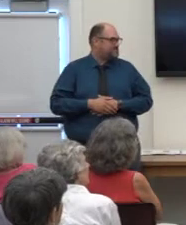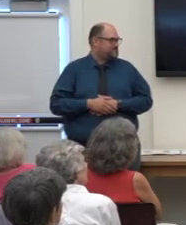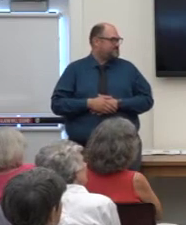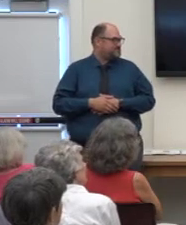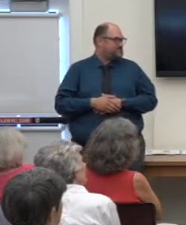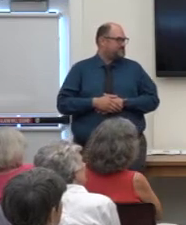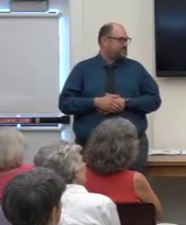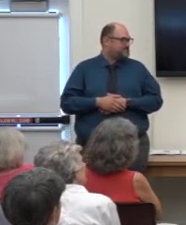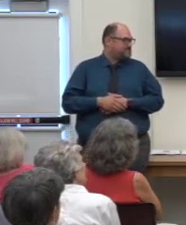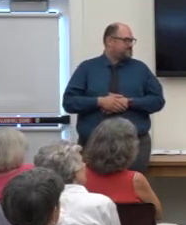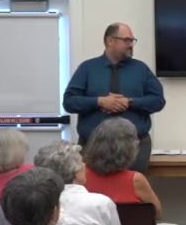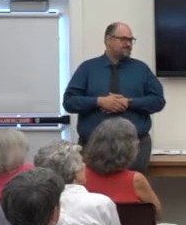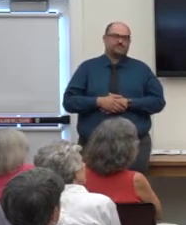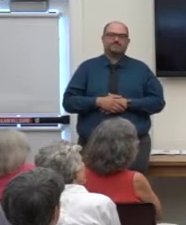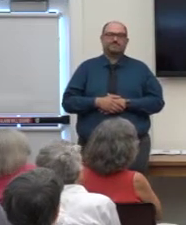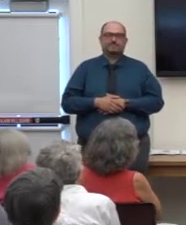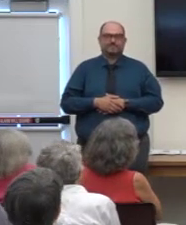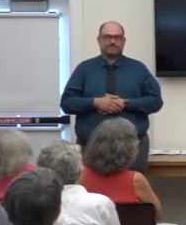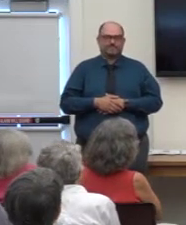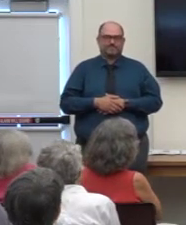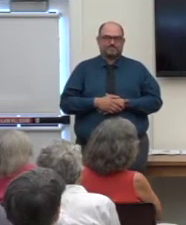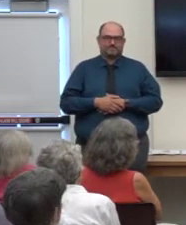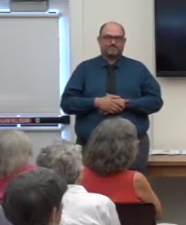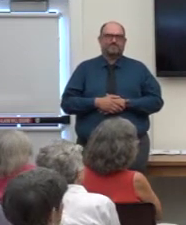Oh no, I can't think of any more animals.